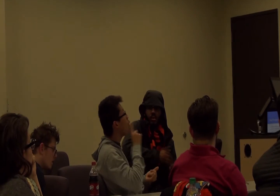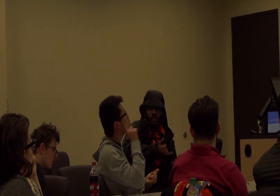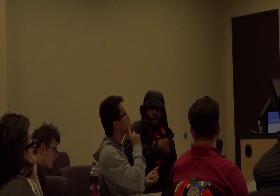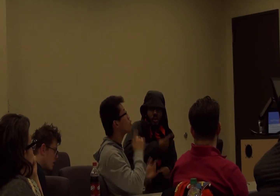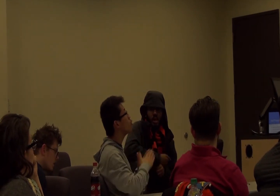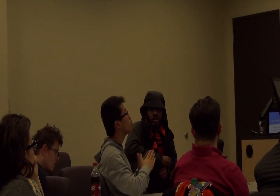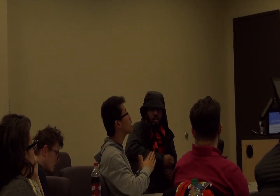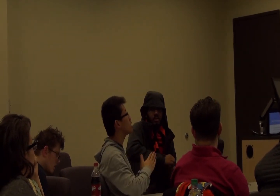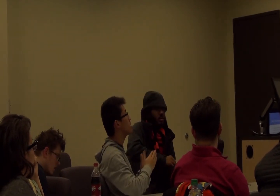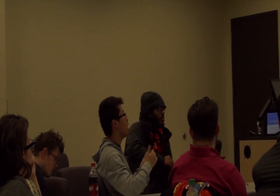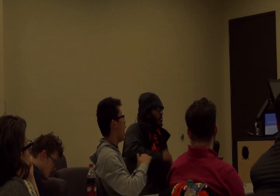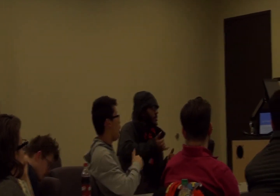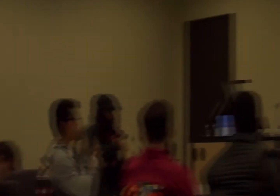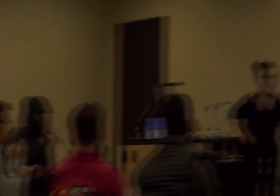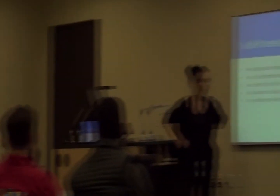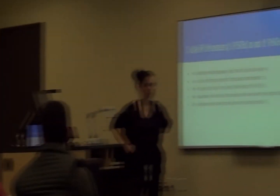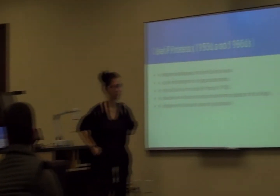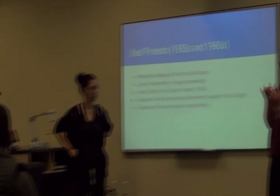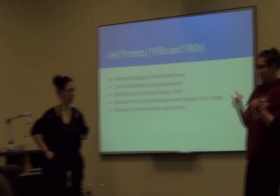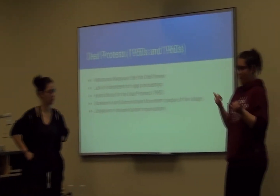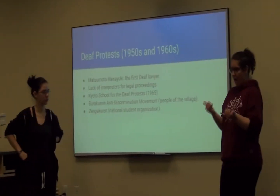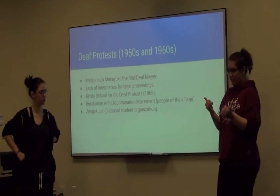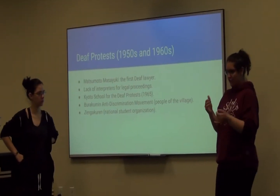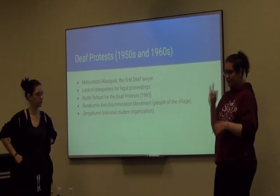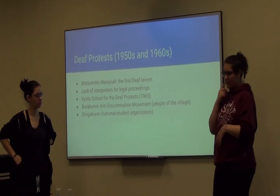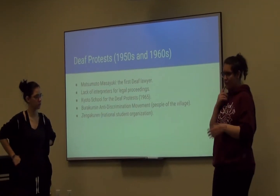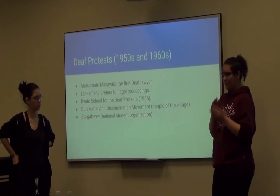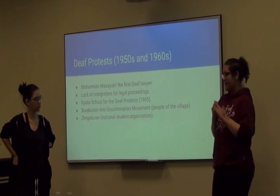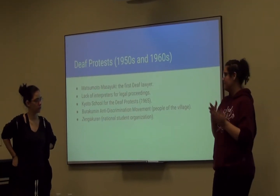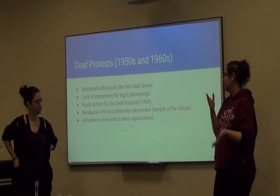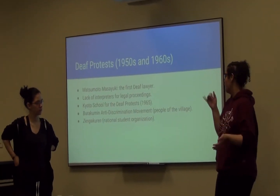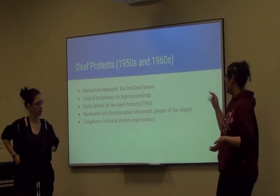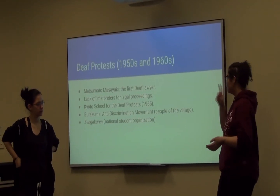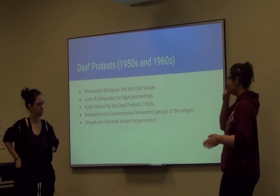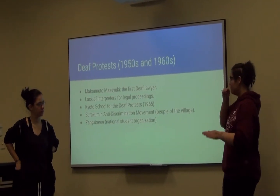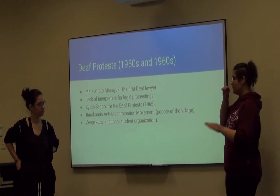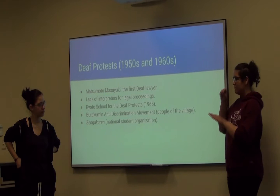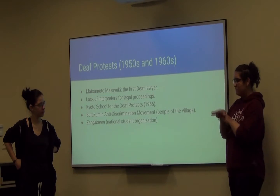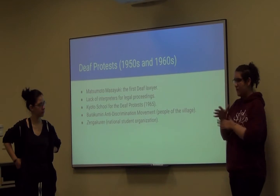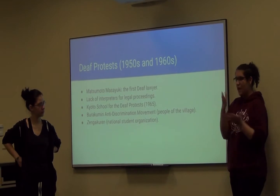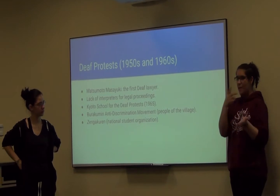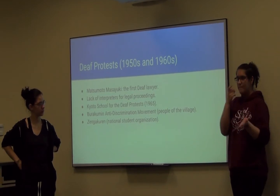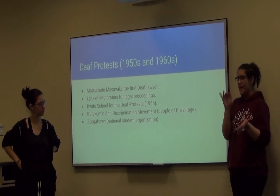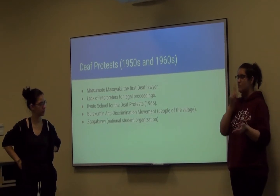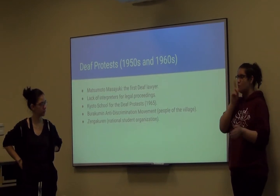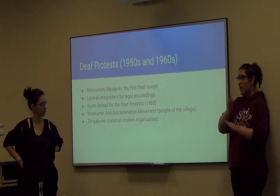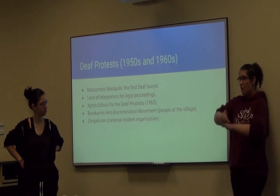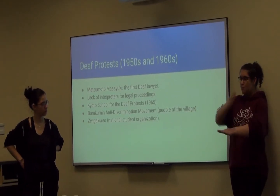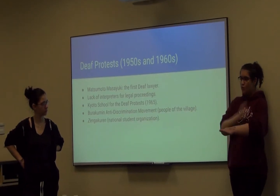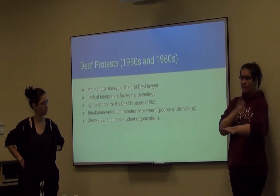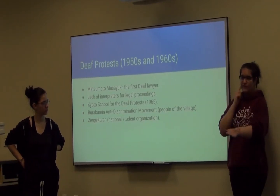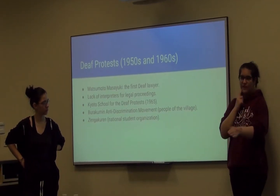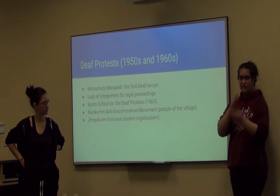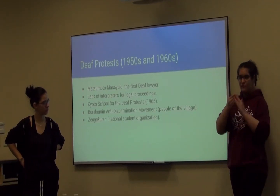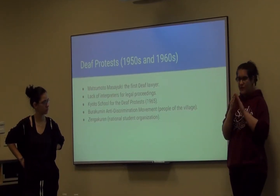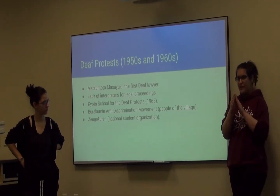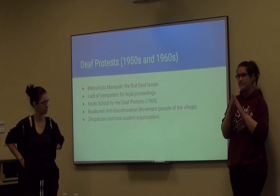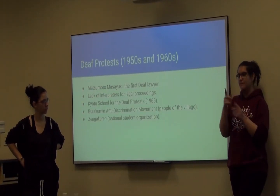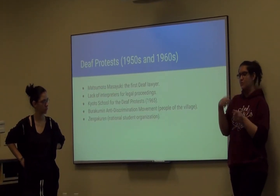how did these relate to the current deaf community and influence the current deaf community there? Really, this was